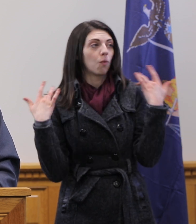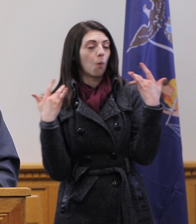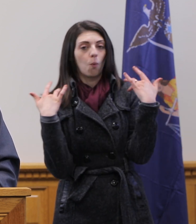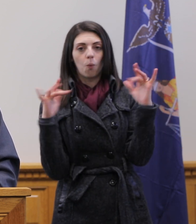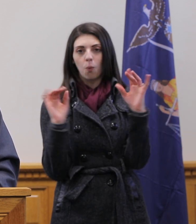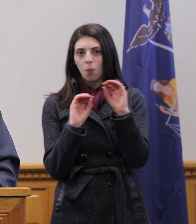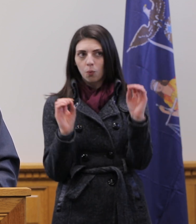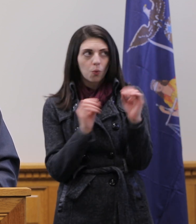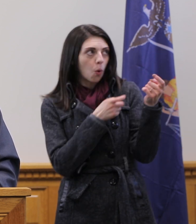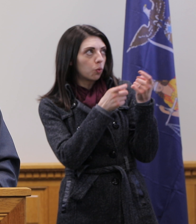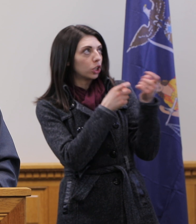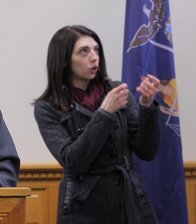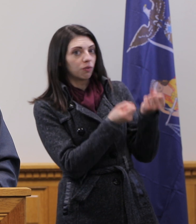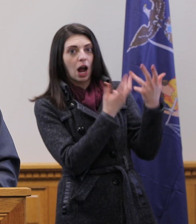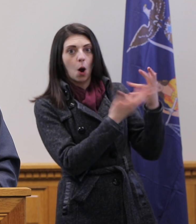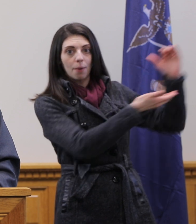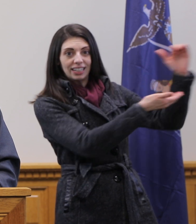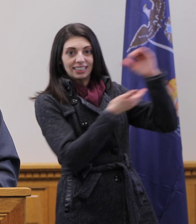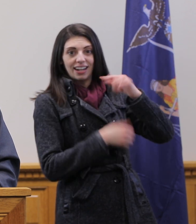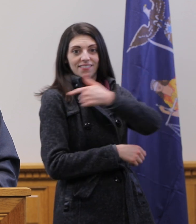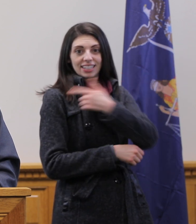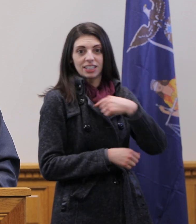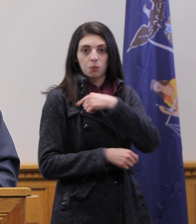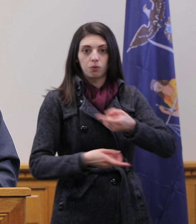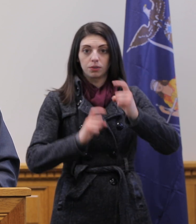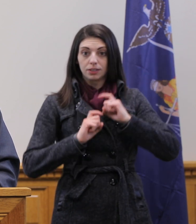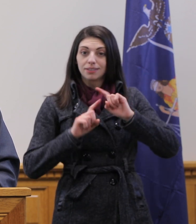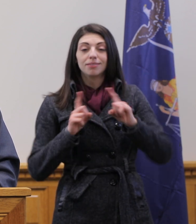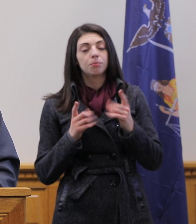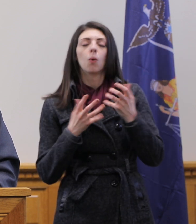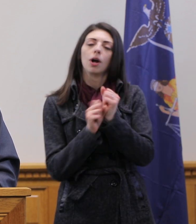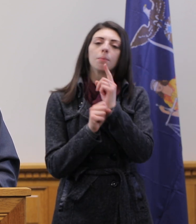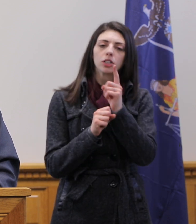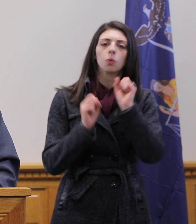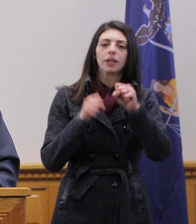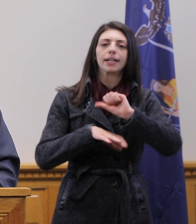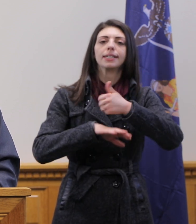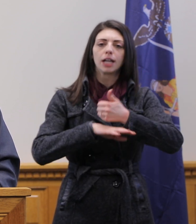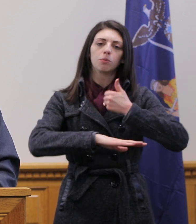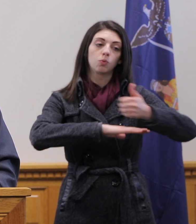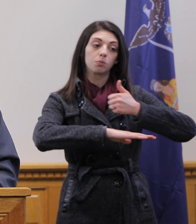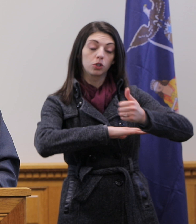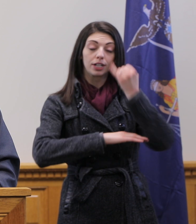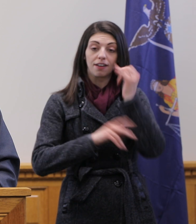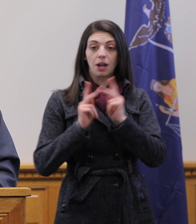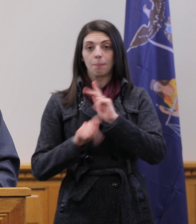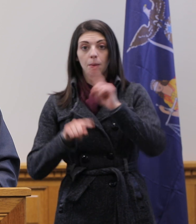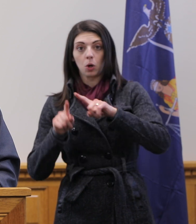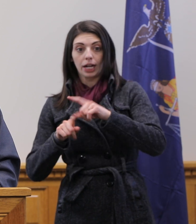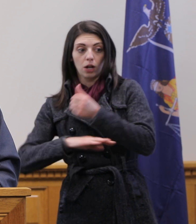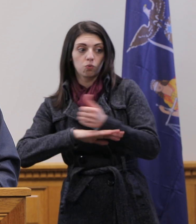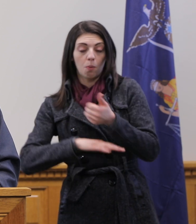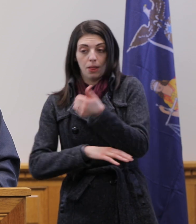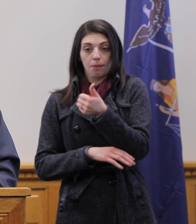vaccine supplies, we want to make sure that people can get to their appointments if they have transportation issues. I'm happy to announce that we